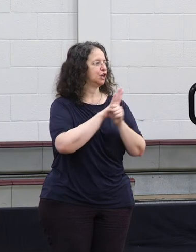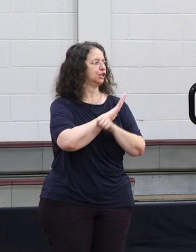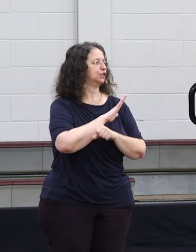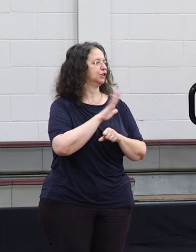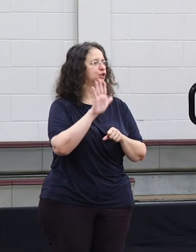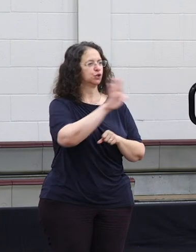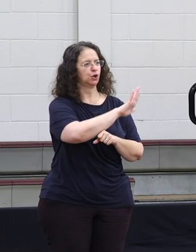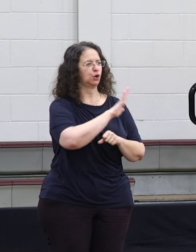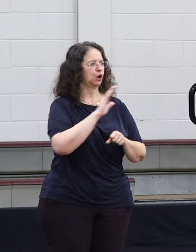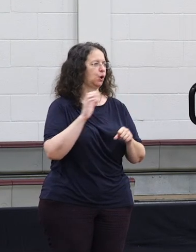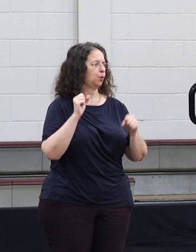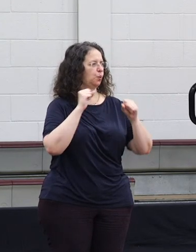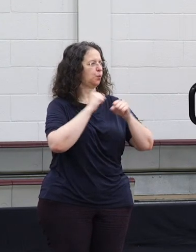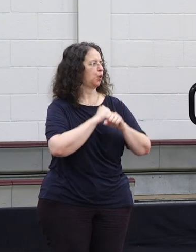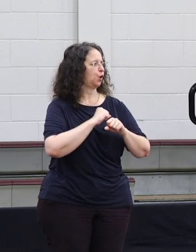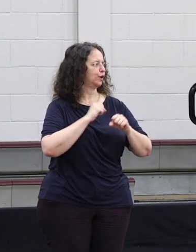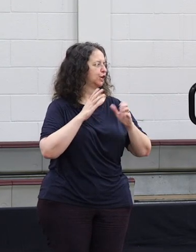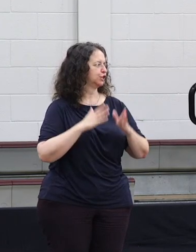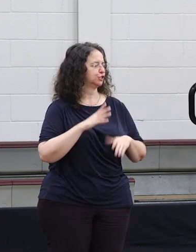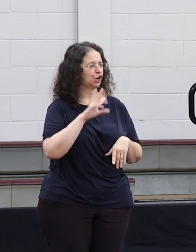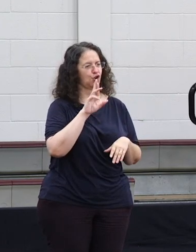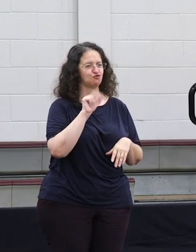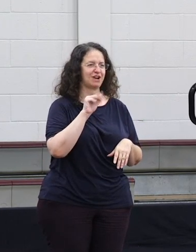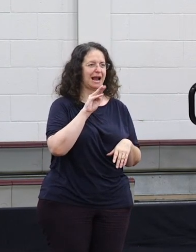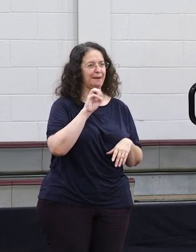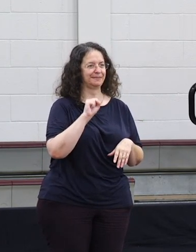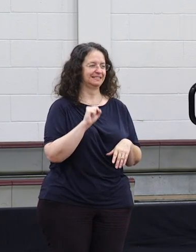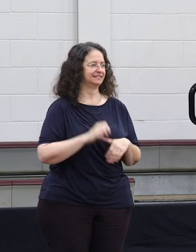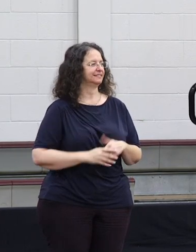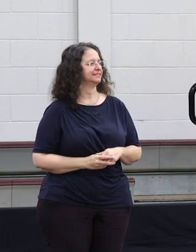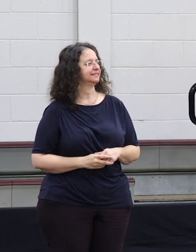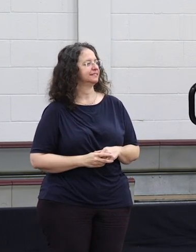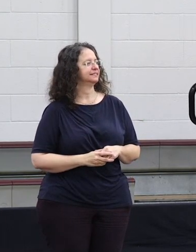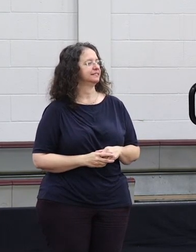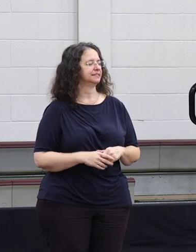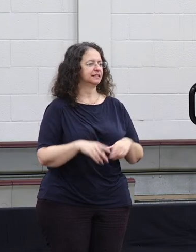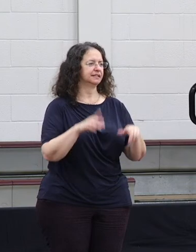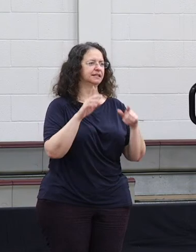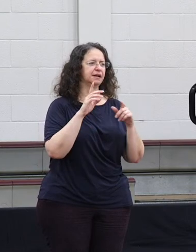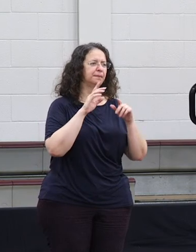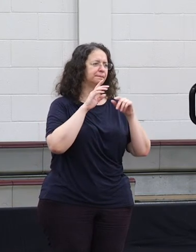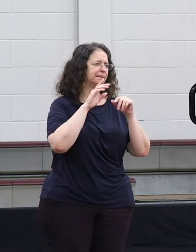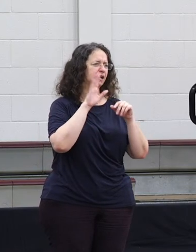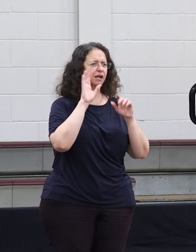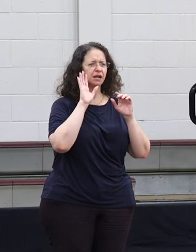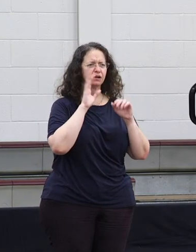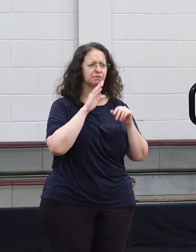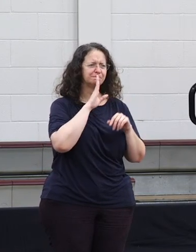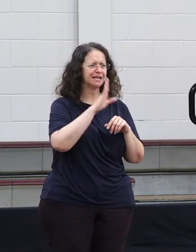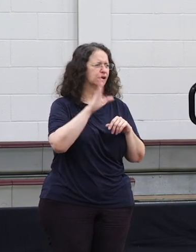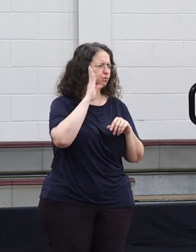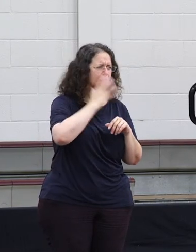are warriors, or should I say rams. Be phenomenal or be forgotten.